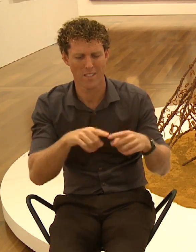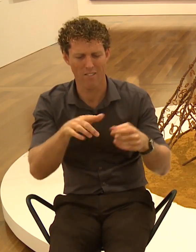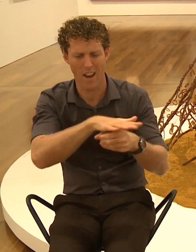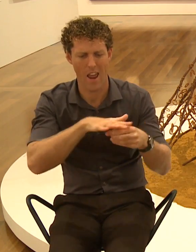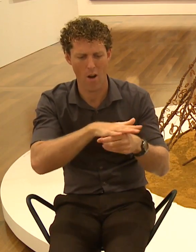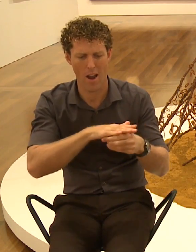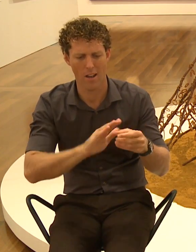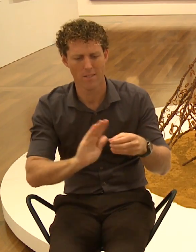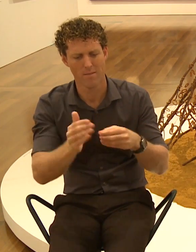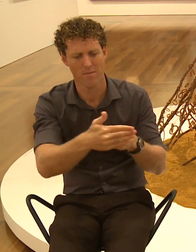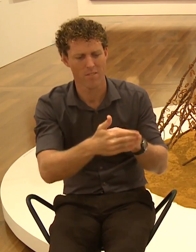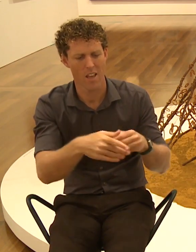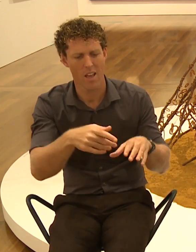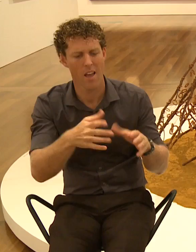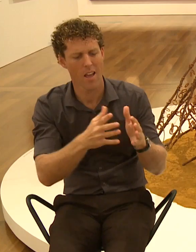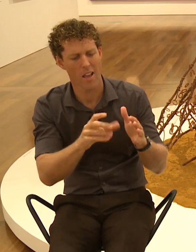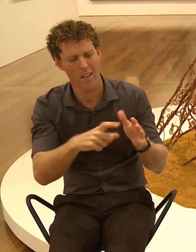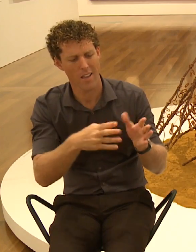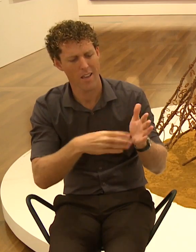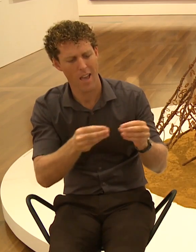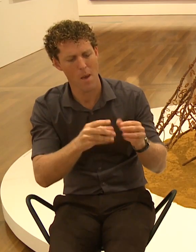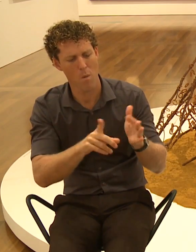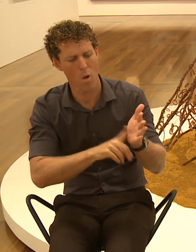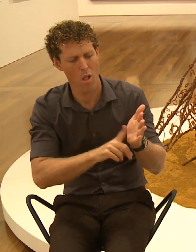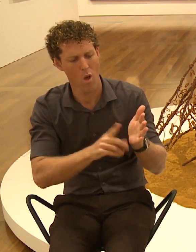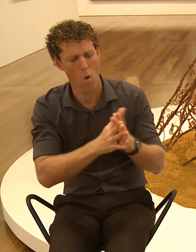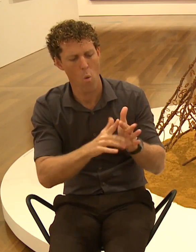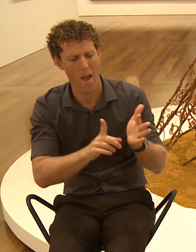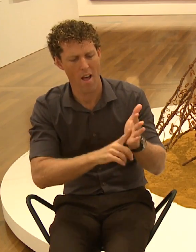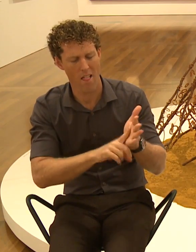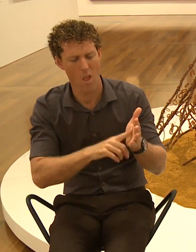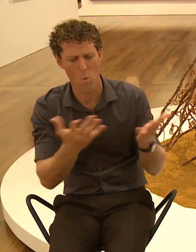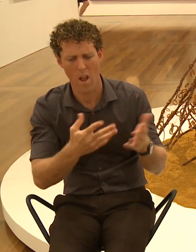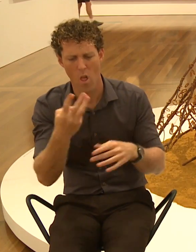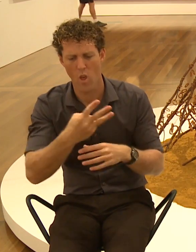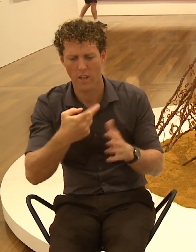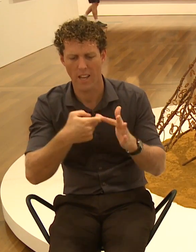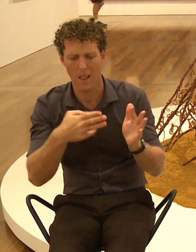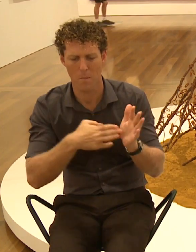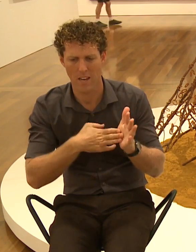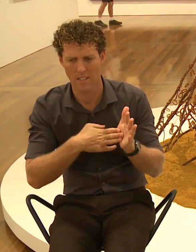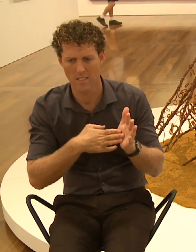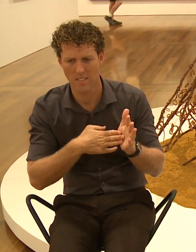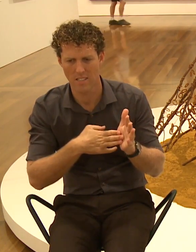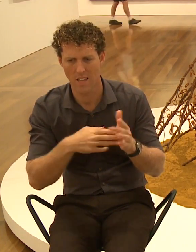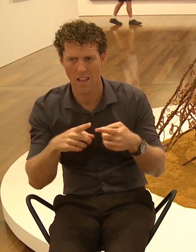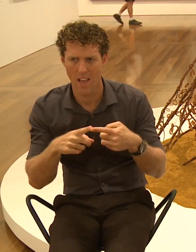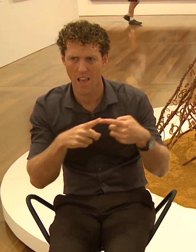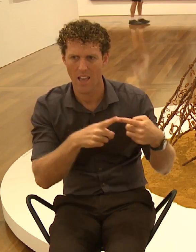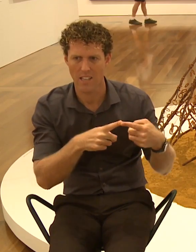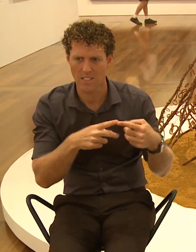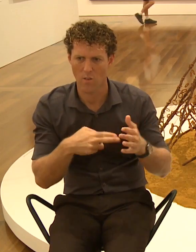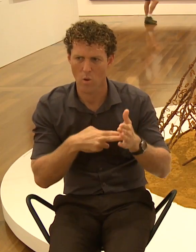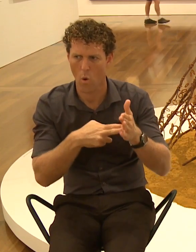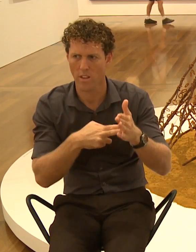around in the Camberwell region. It's 13 k's. Camberwell is situated 13 k's east of the Northern